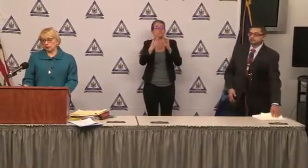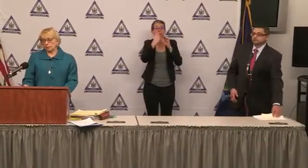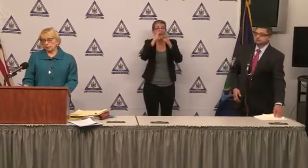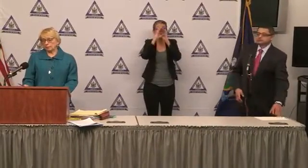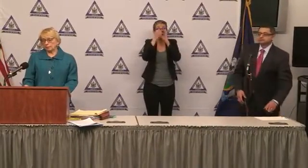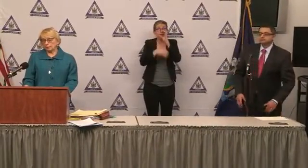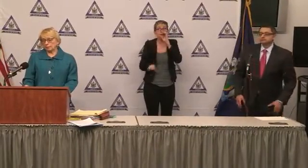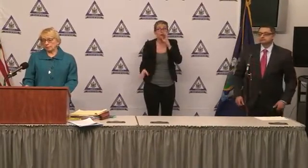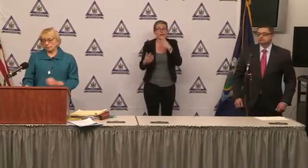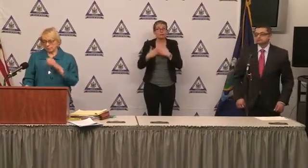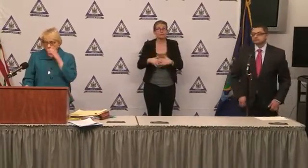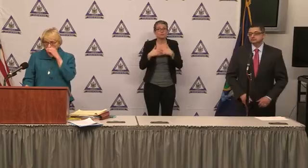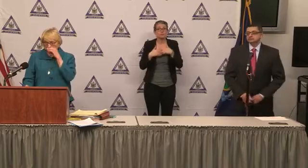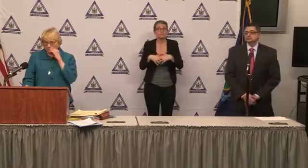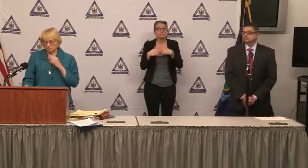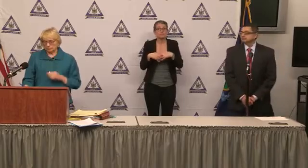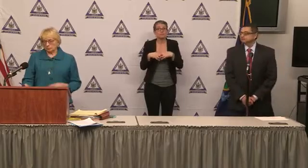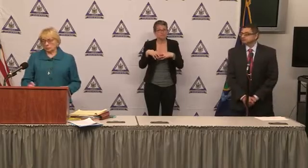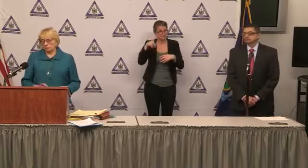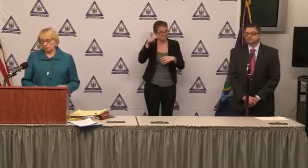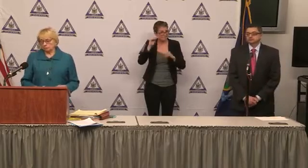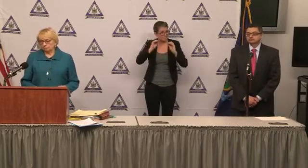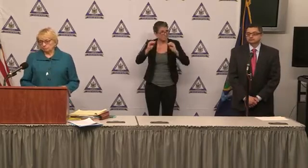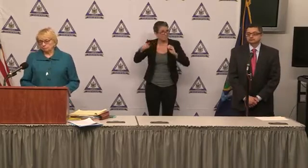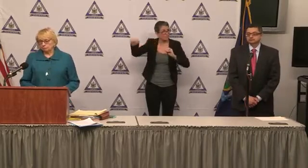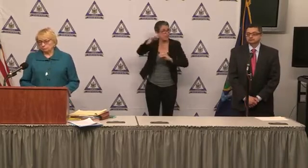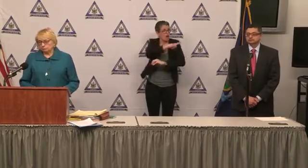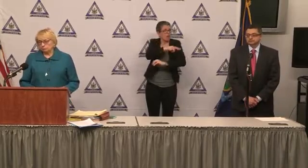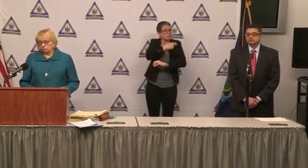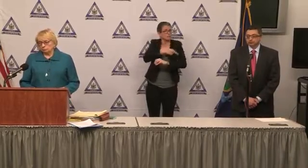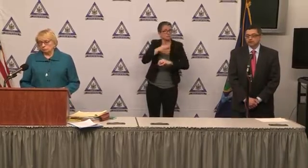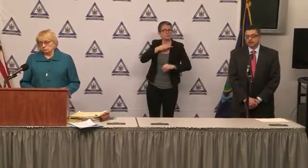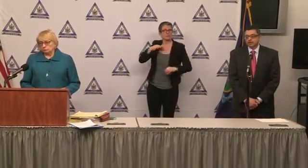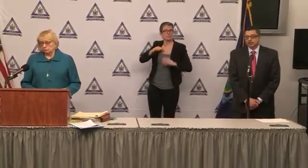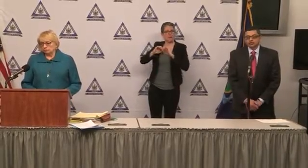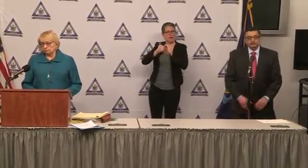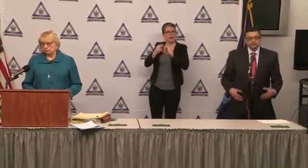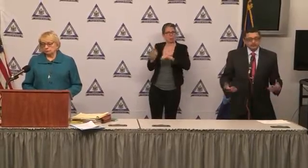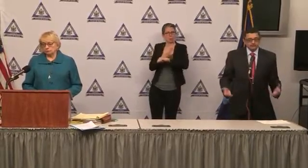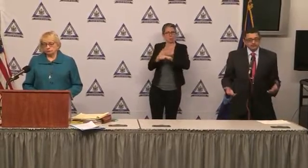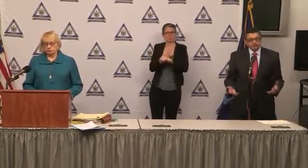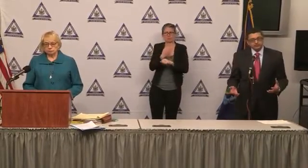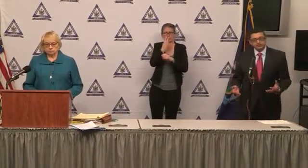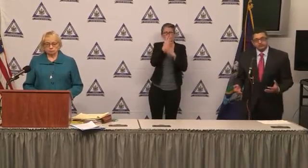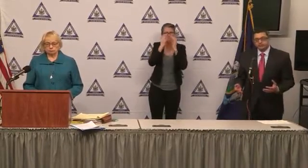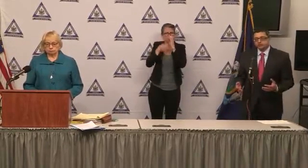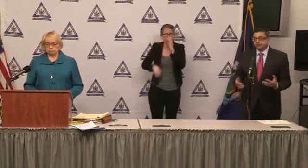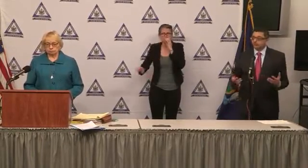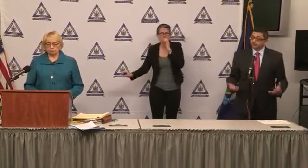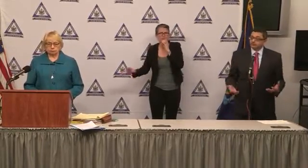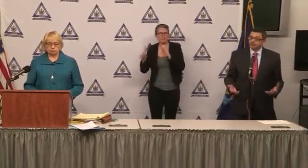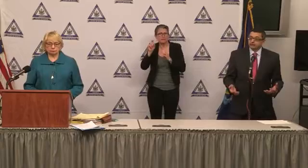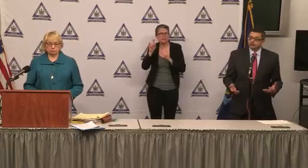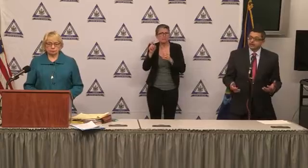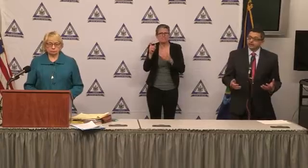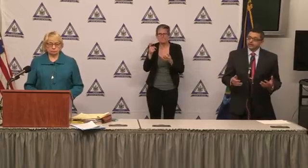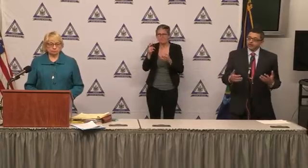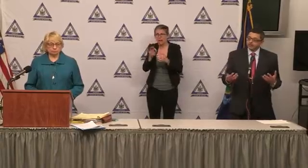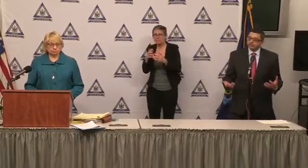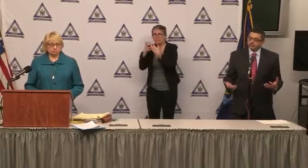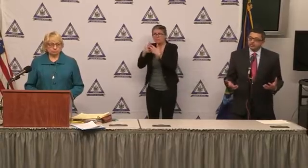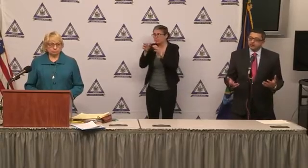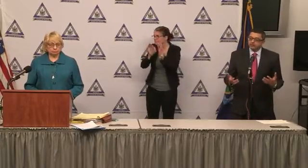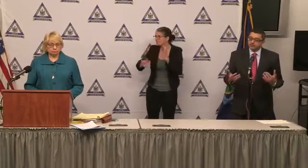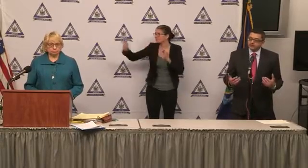And does the state have enough units where they can be operating on that? Good. So Caitlin's question is around ventilators and how